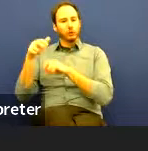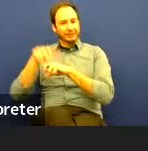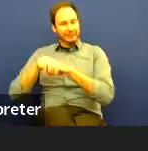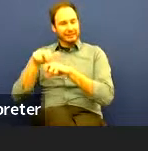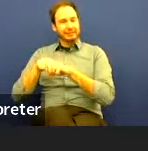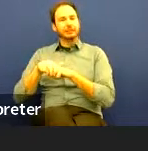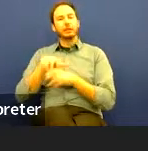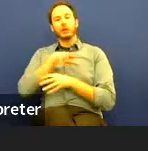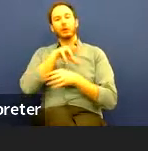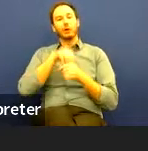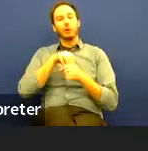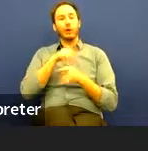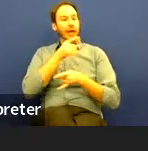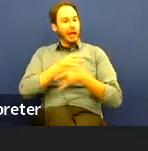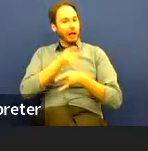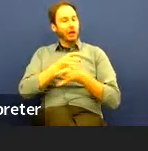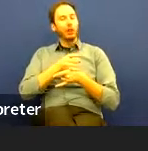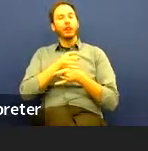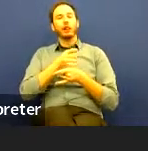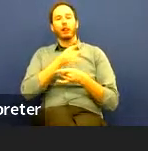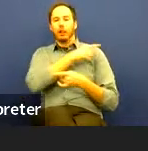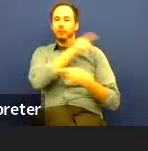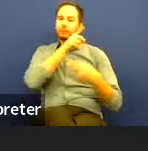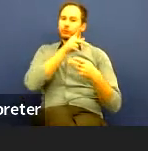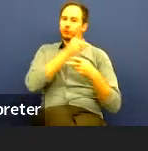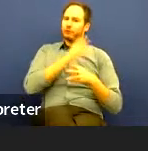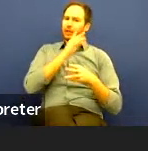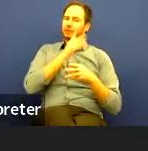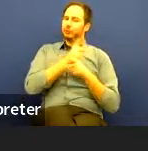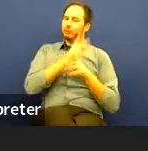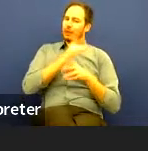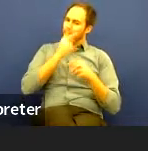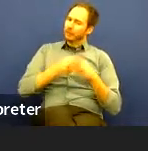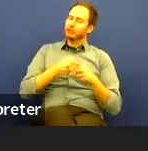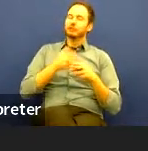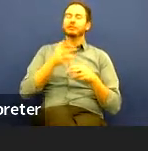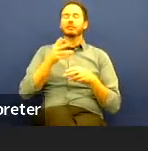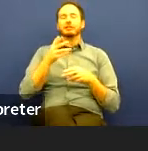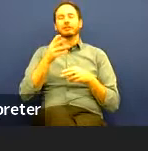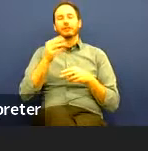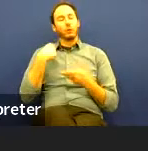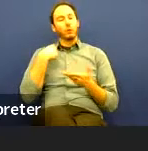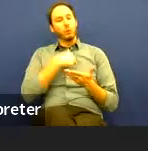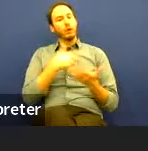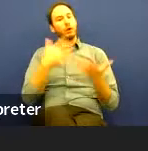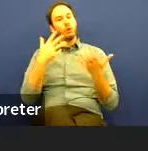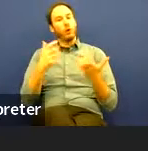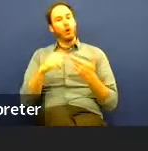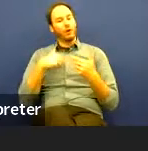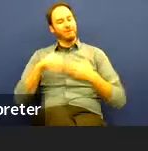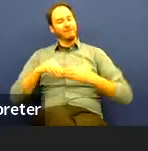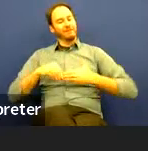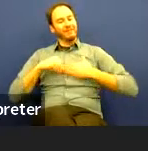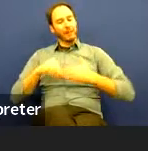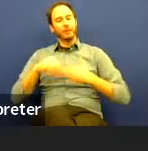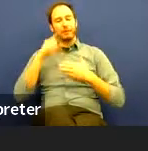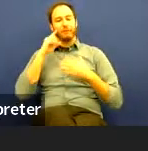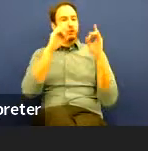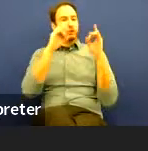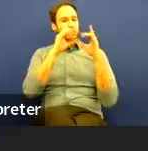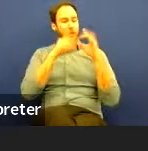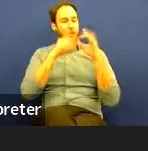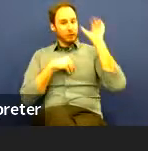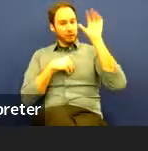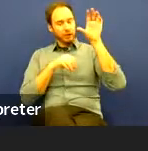seating, including alcohol, as the supervisor pointed out. We, frankly, want to have the flexibility if Starbucks